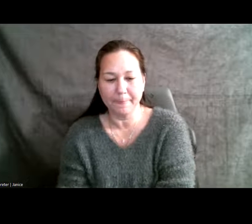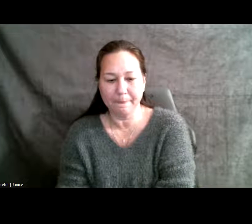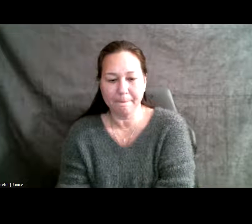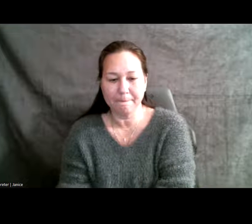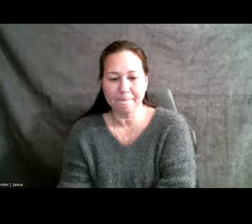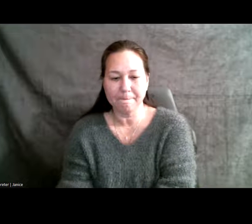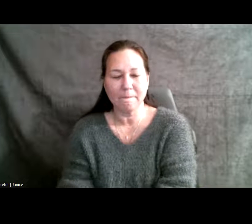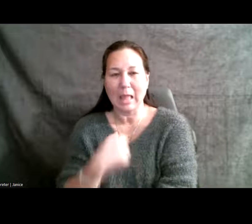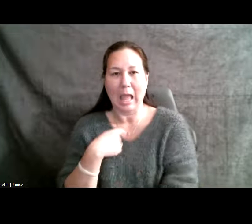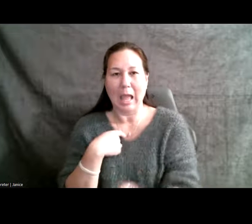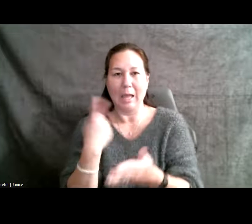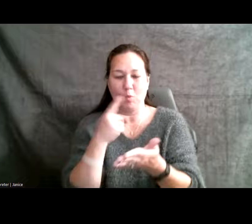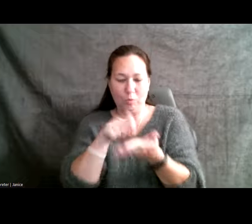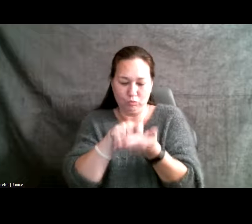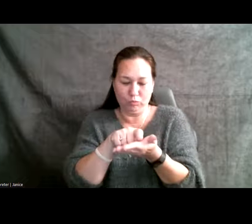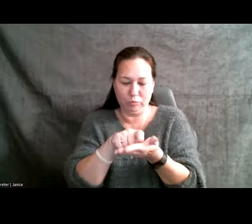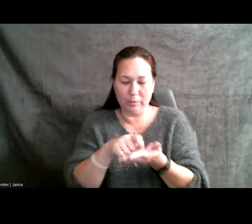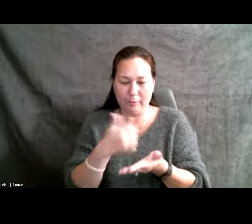just taking some notes on this.